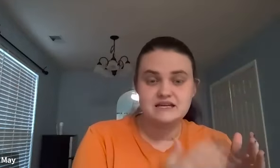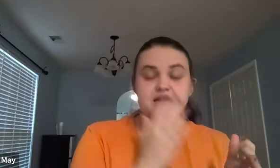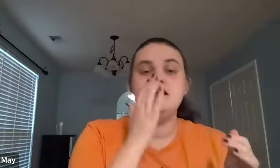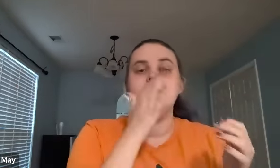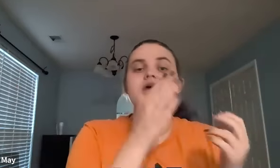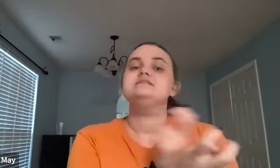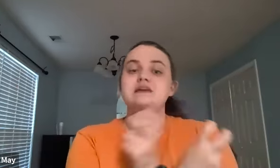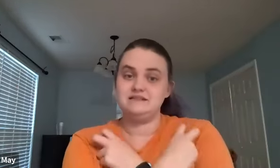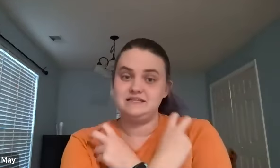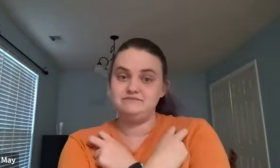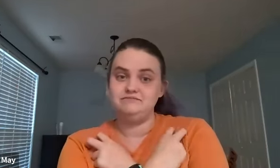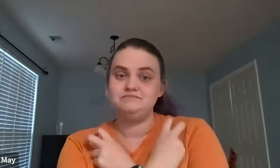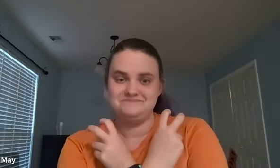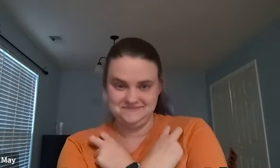skeleton.